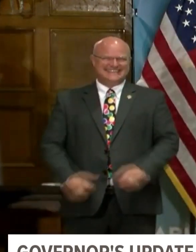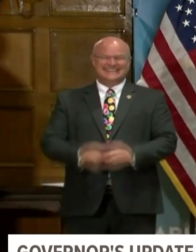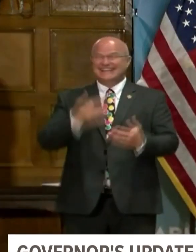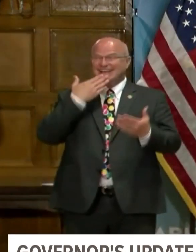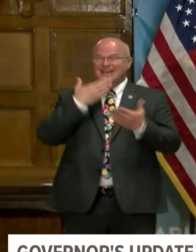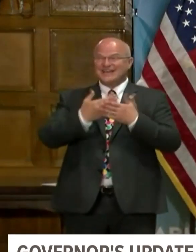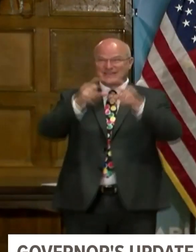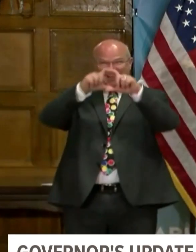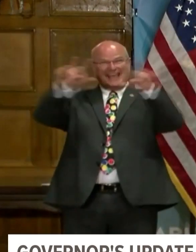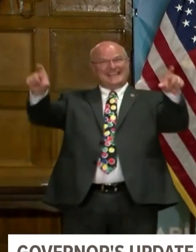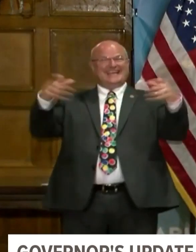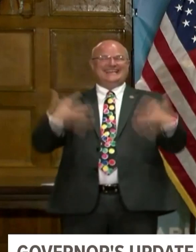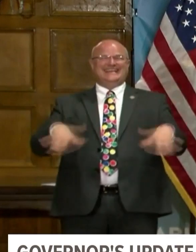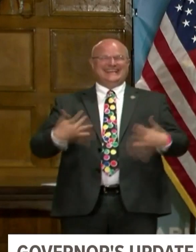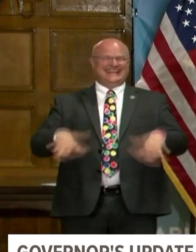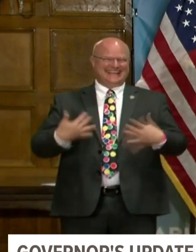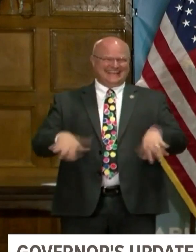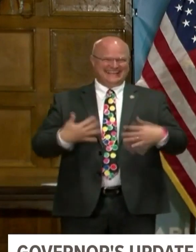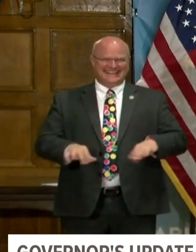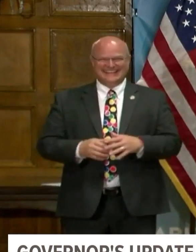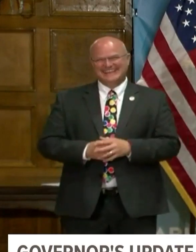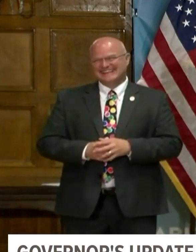That's a good headline.